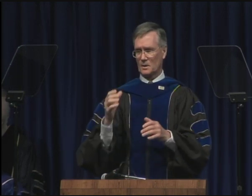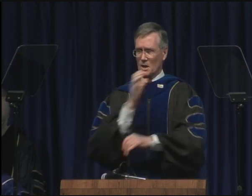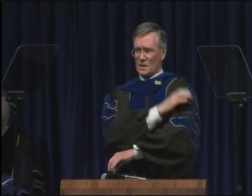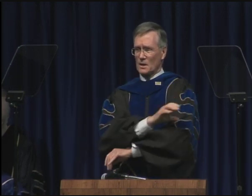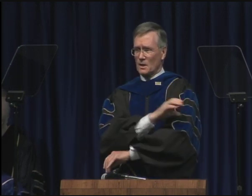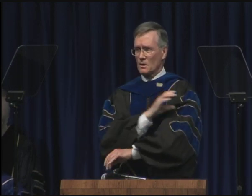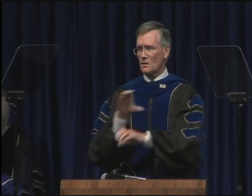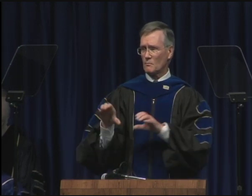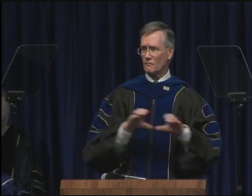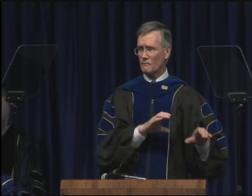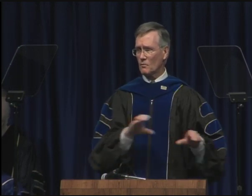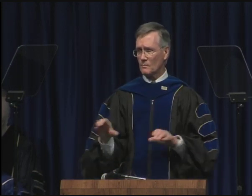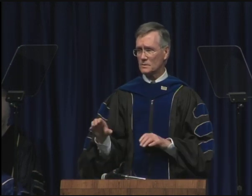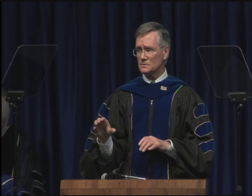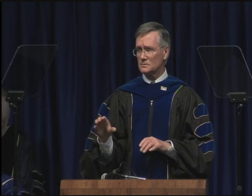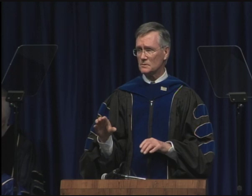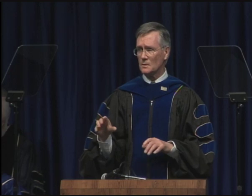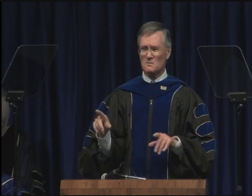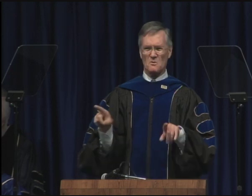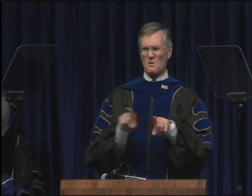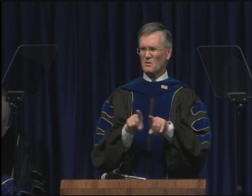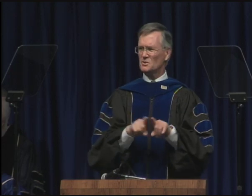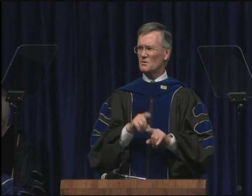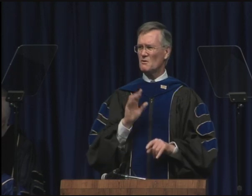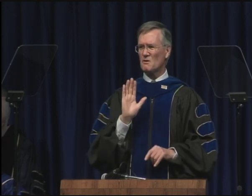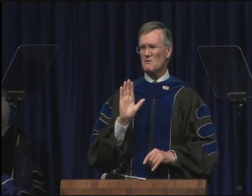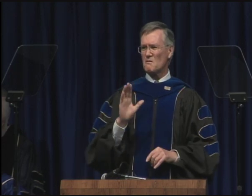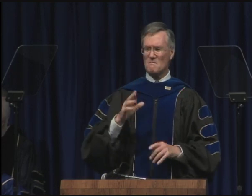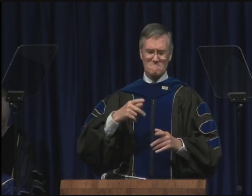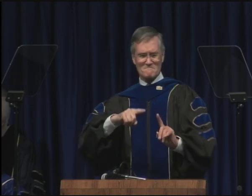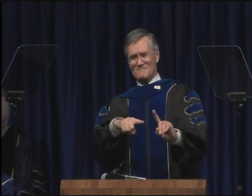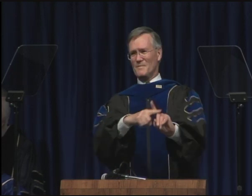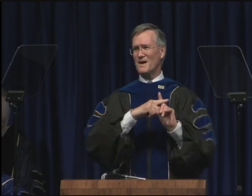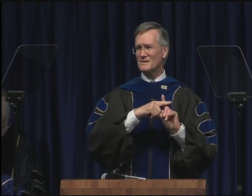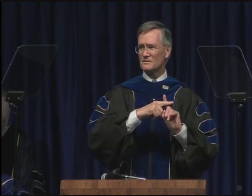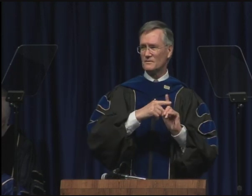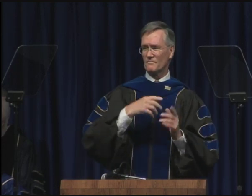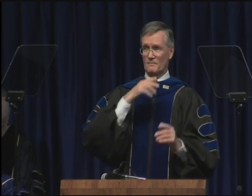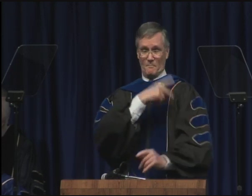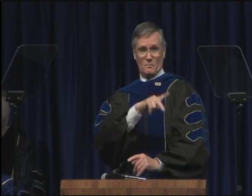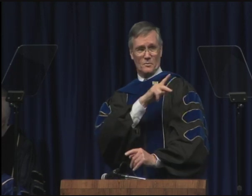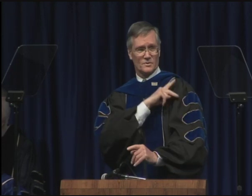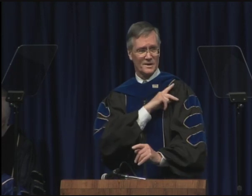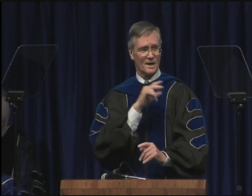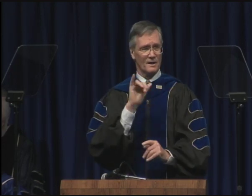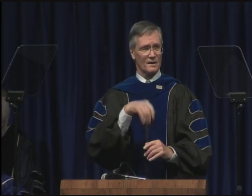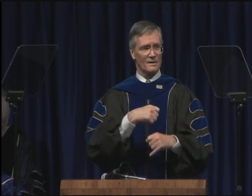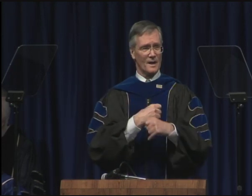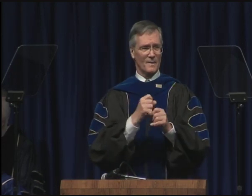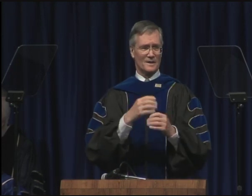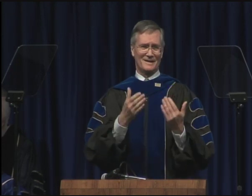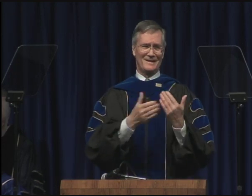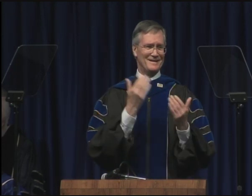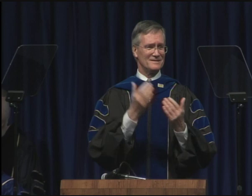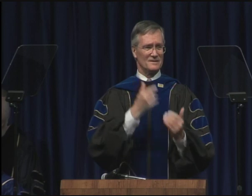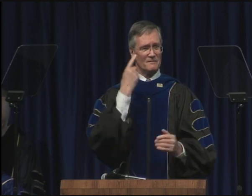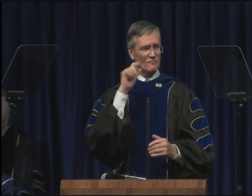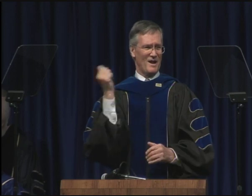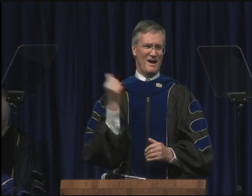excellent academic and clinical performance, as well as for her very positive personality that makes it